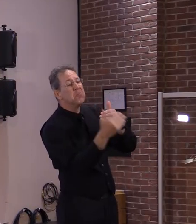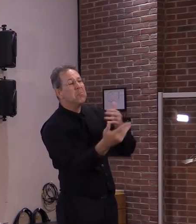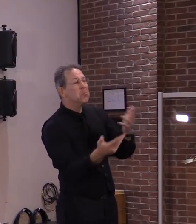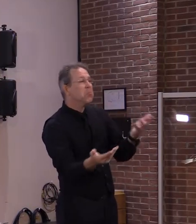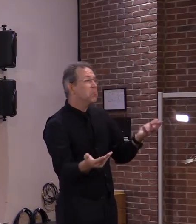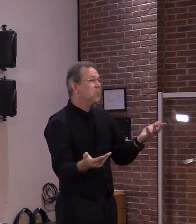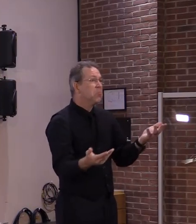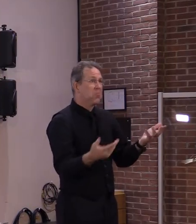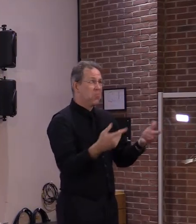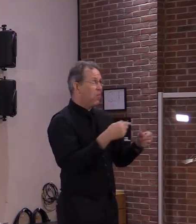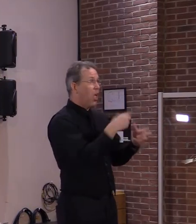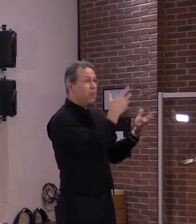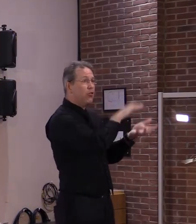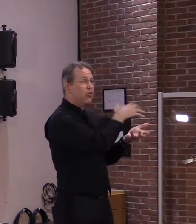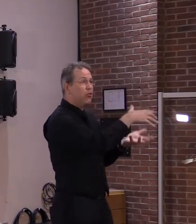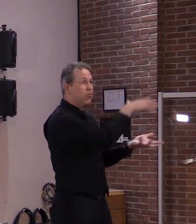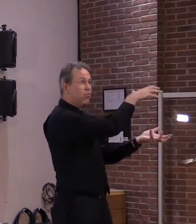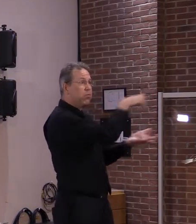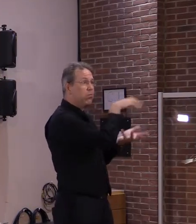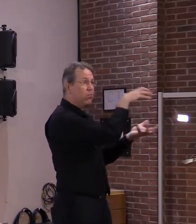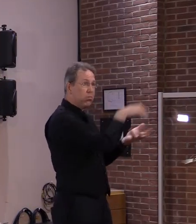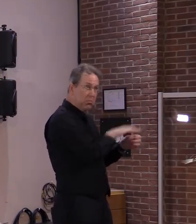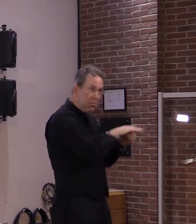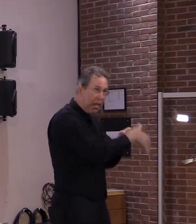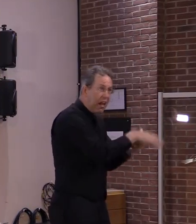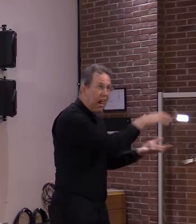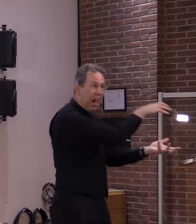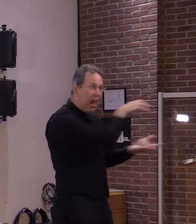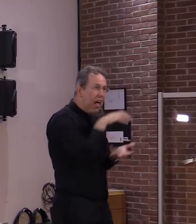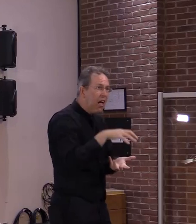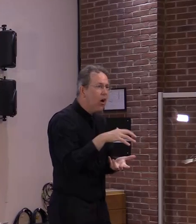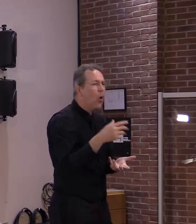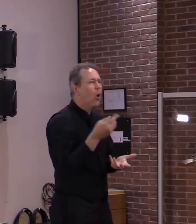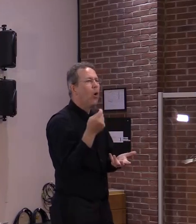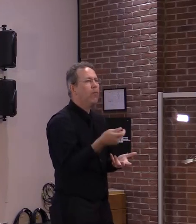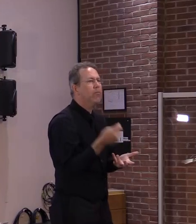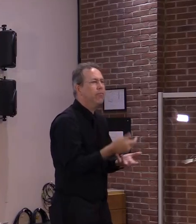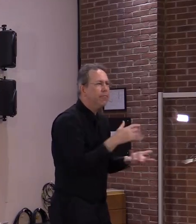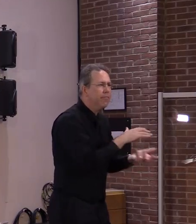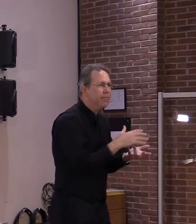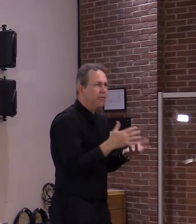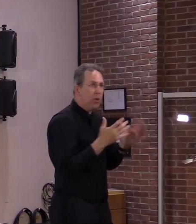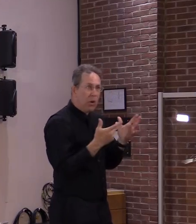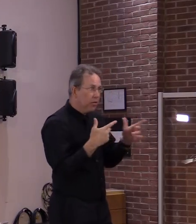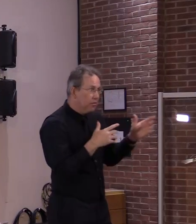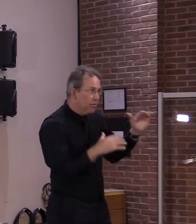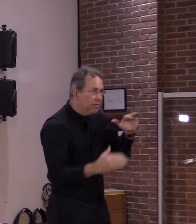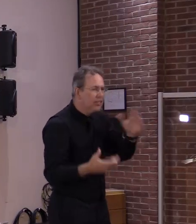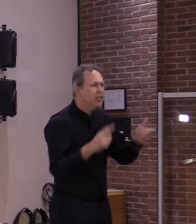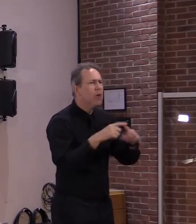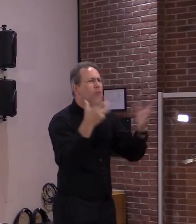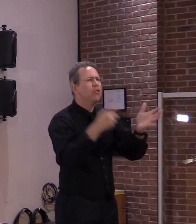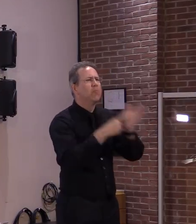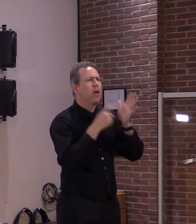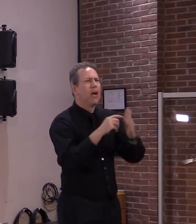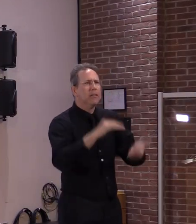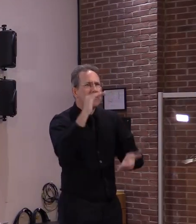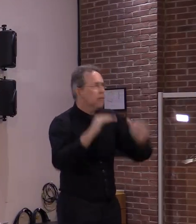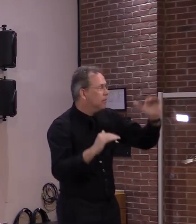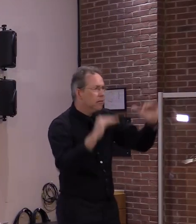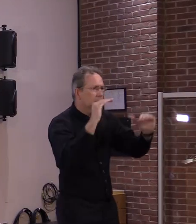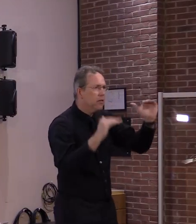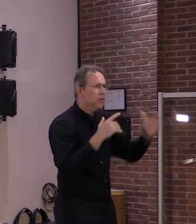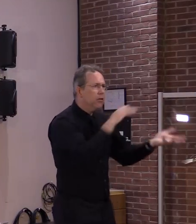supply exceeding demand, because we'll have been through so much of the population. So obviously, if this happened May 1st, that would be a